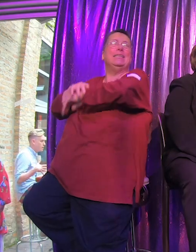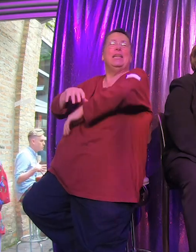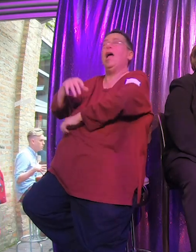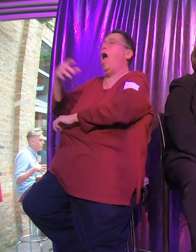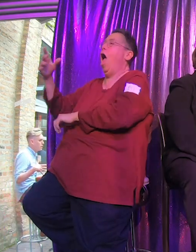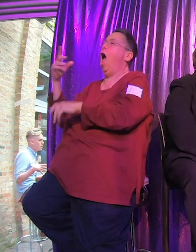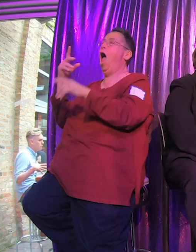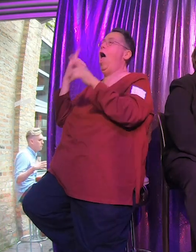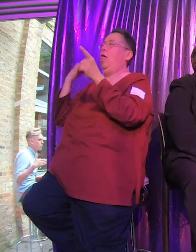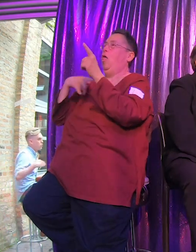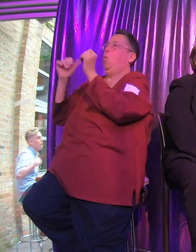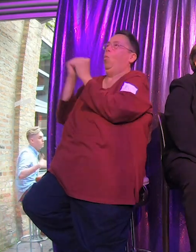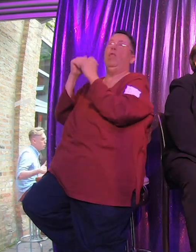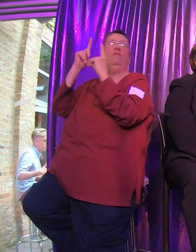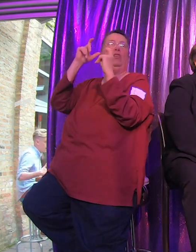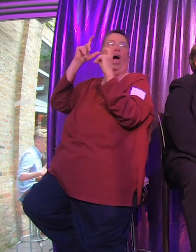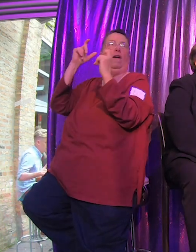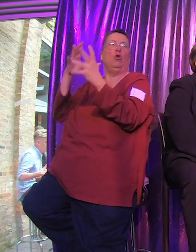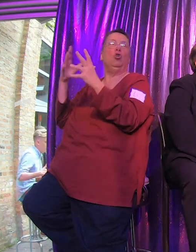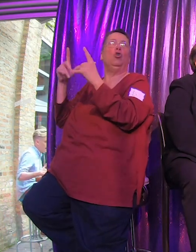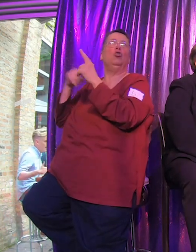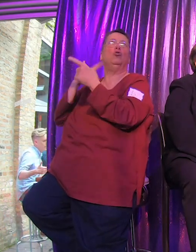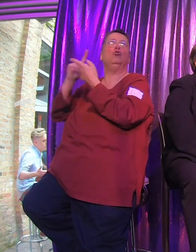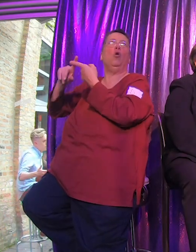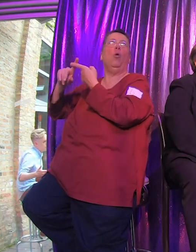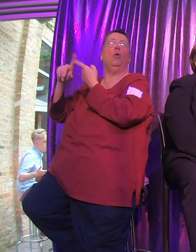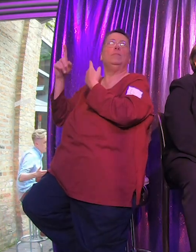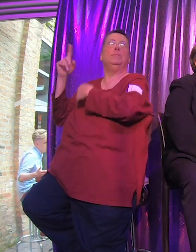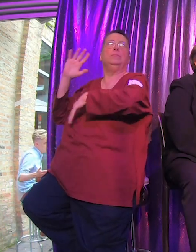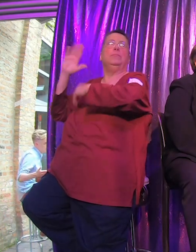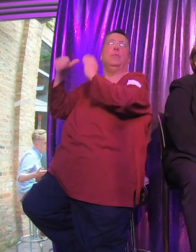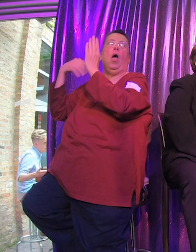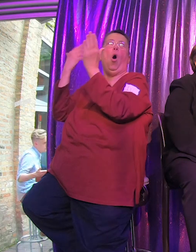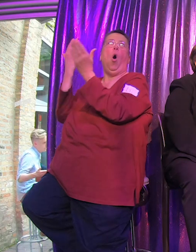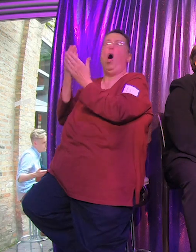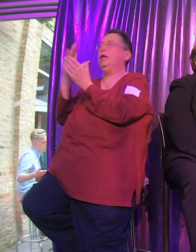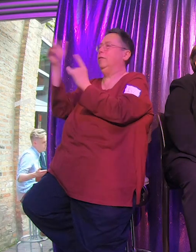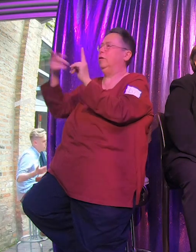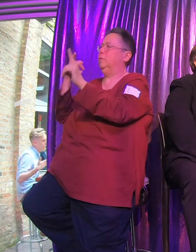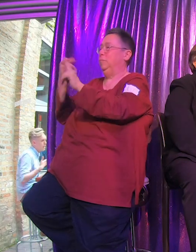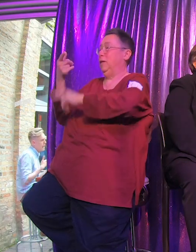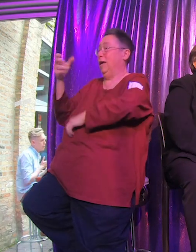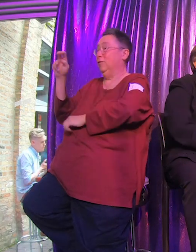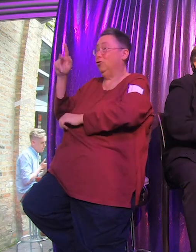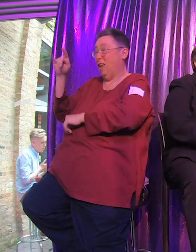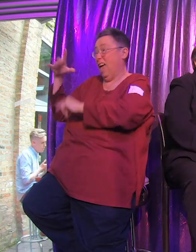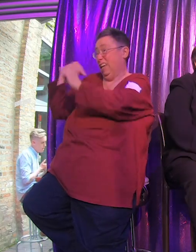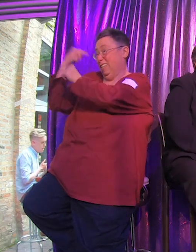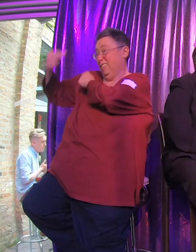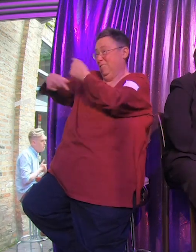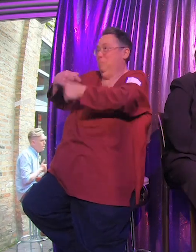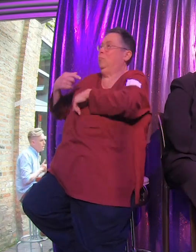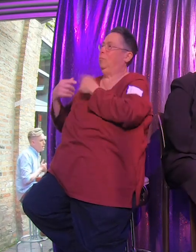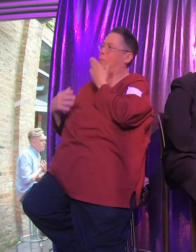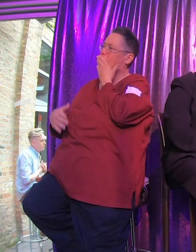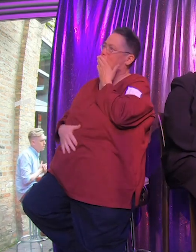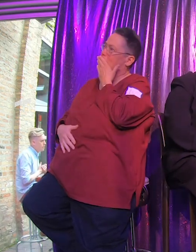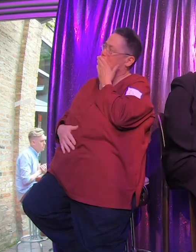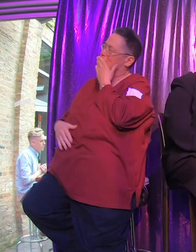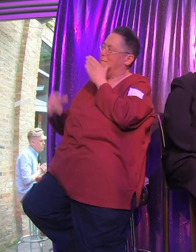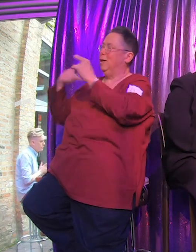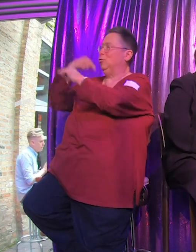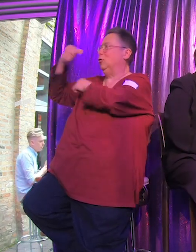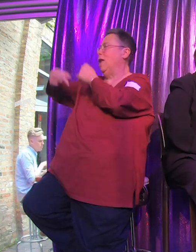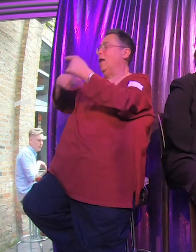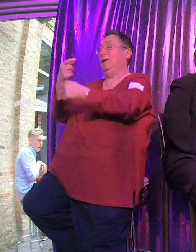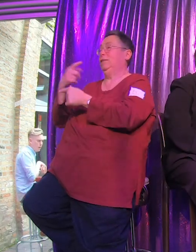is a photographer. So all of this just boiled down to genetics, right? I mean, there